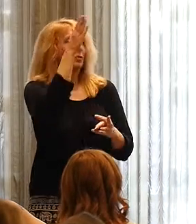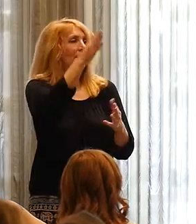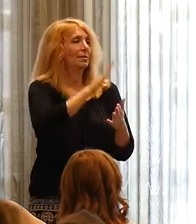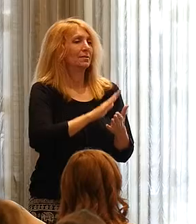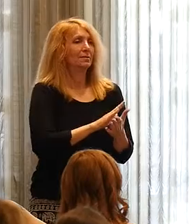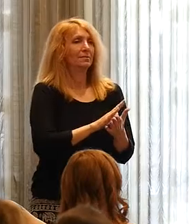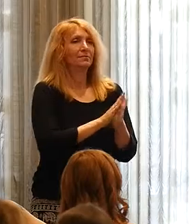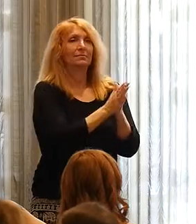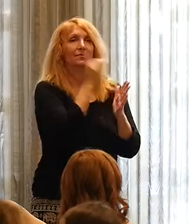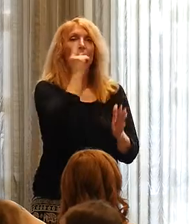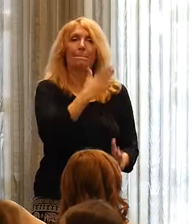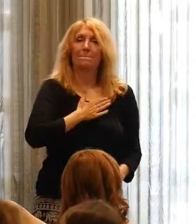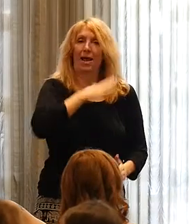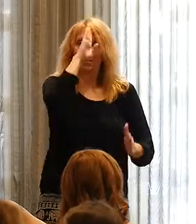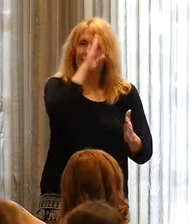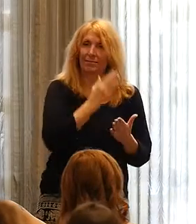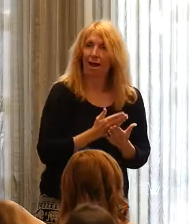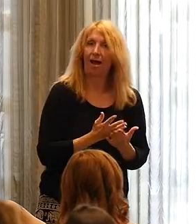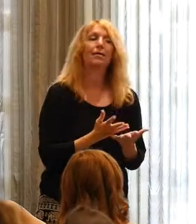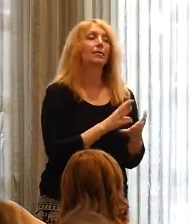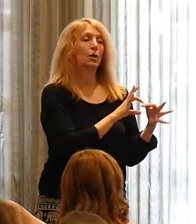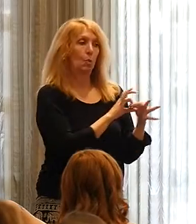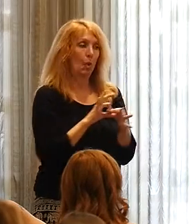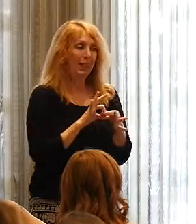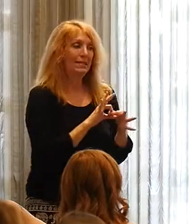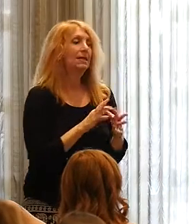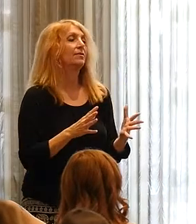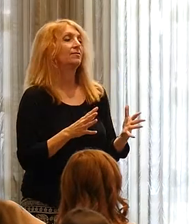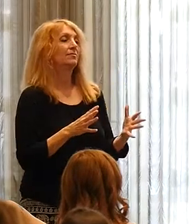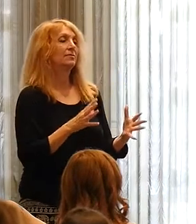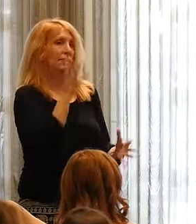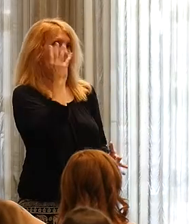for my son relative to what it was like for me.